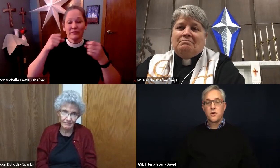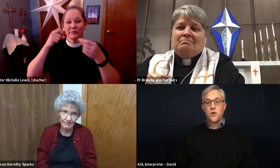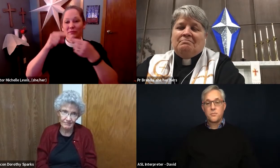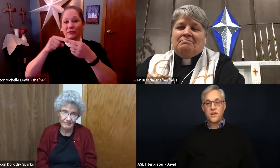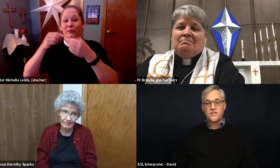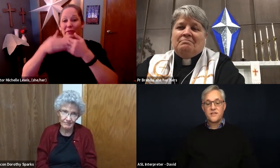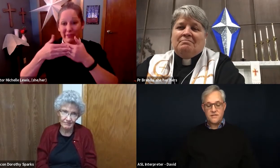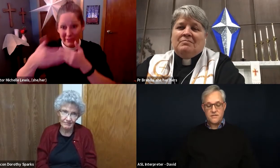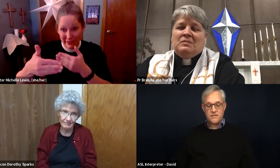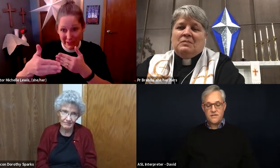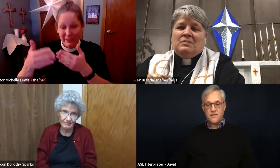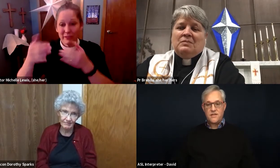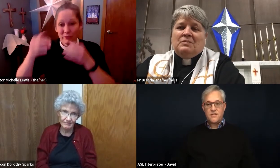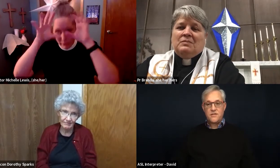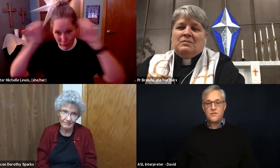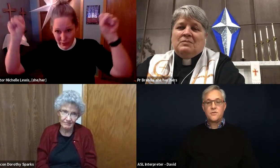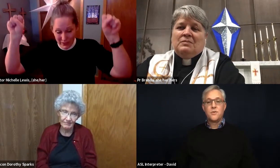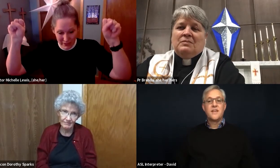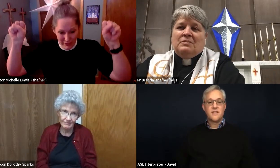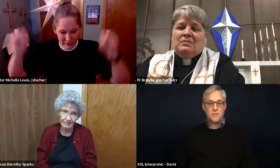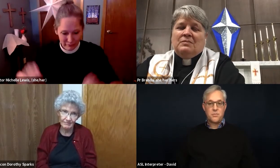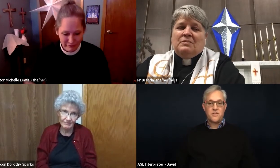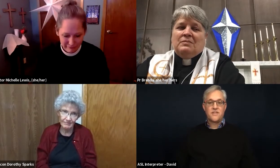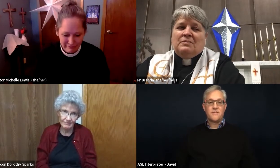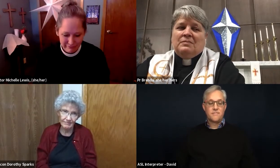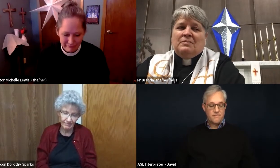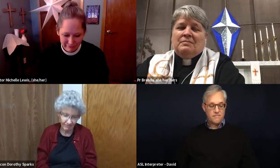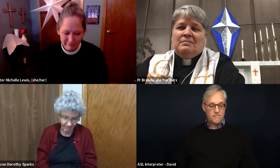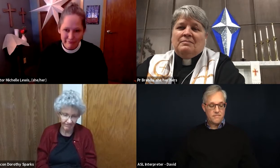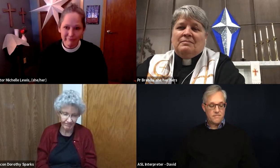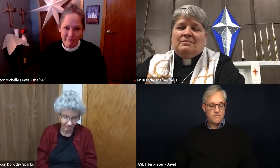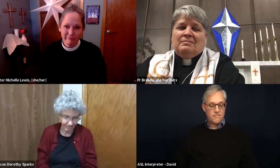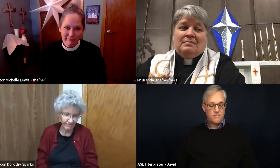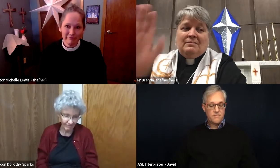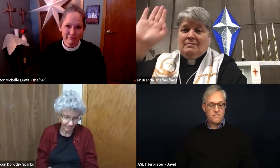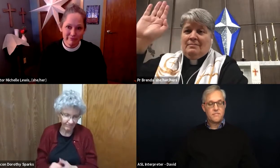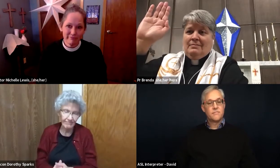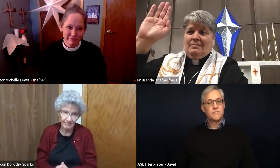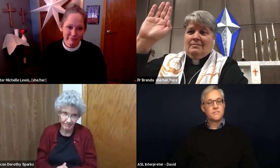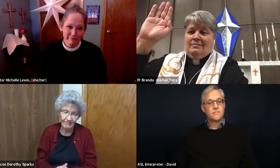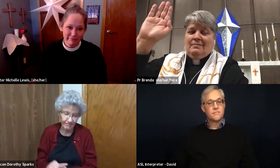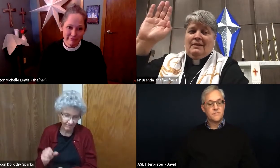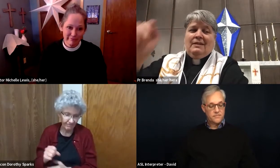from our current president to the incoming president.